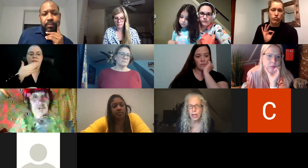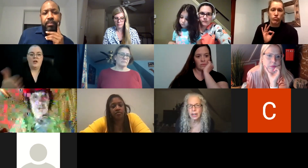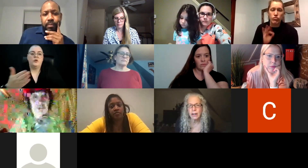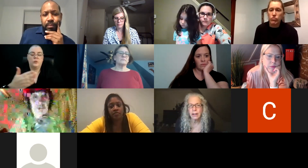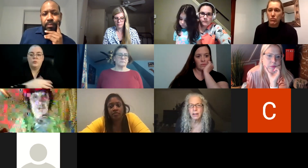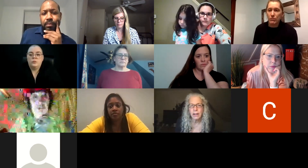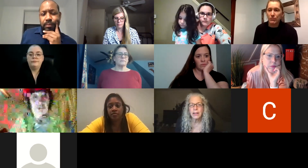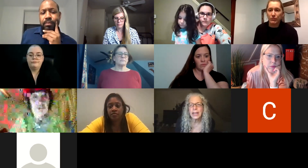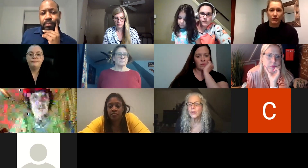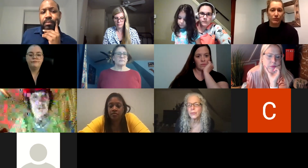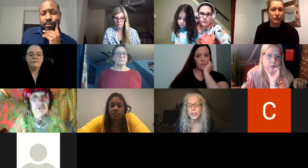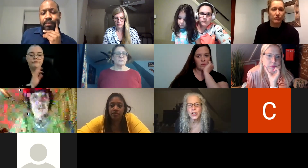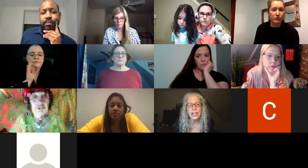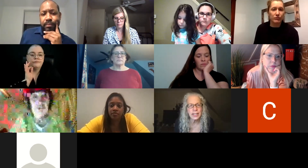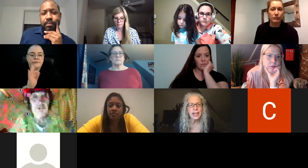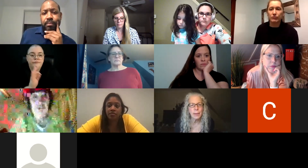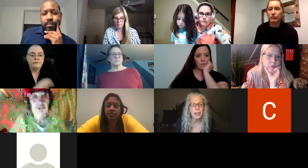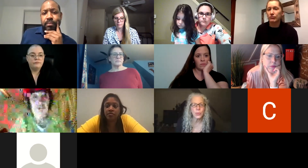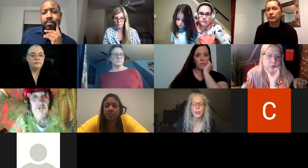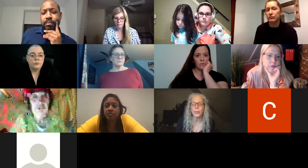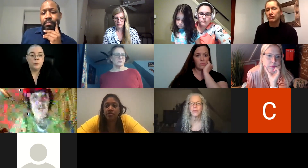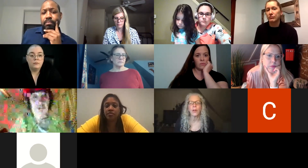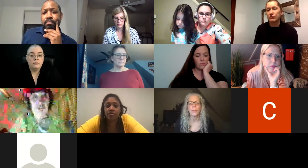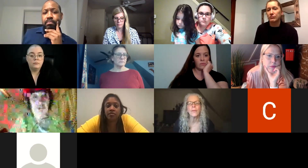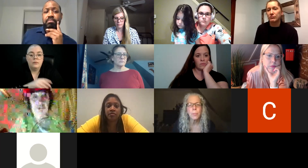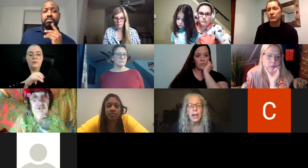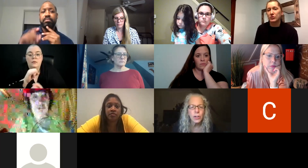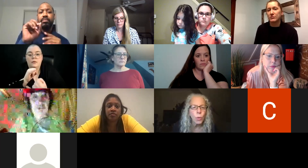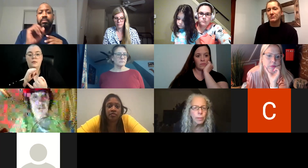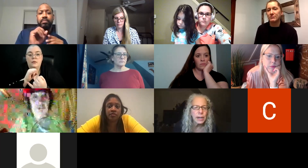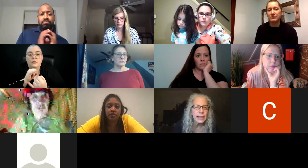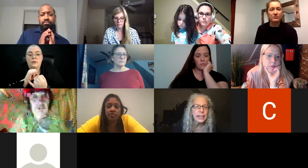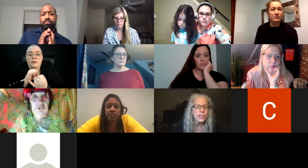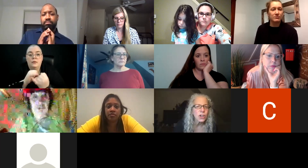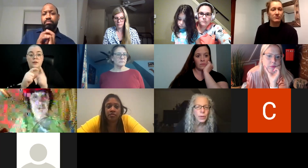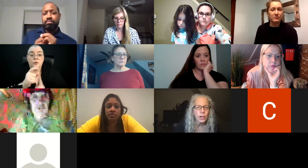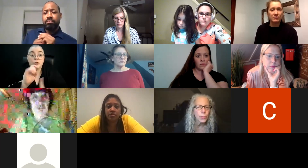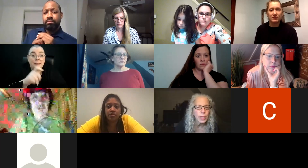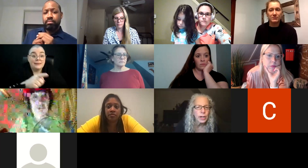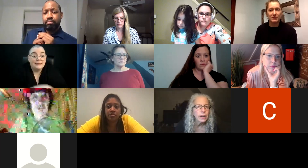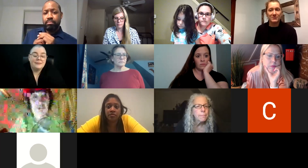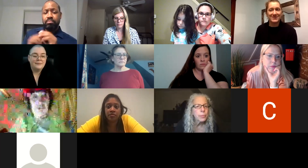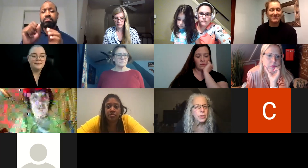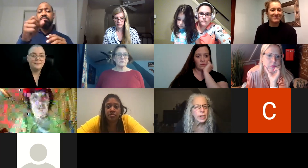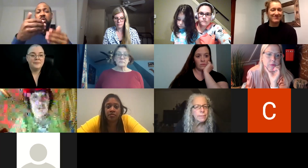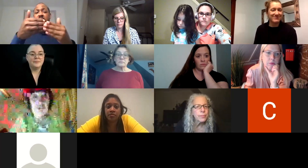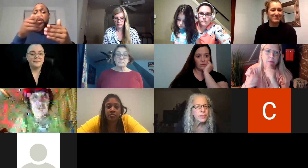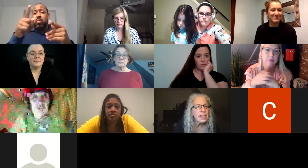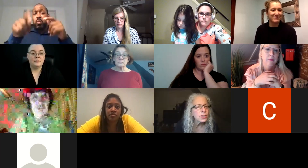chain. Thank you for suggesting that, because we've all been responding to one, but I'd like to start with another one. Great. Yes,